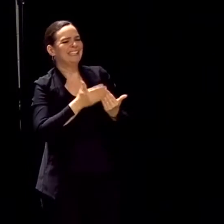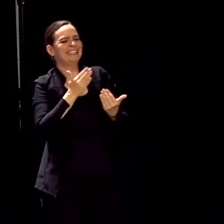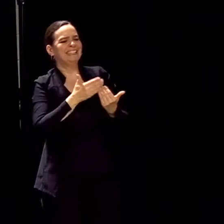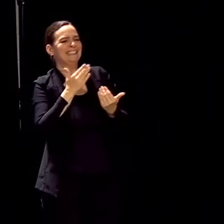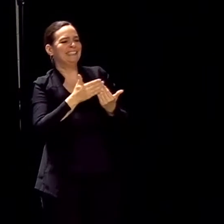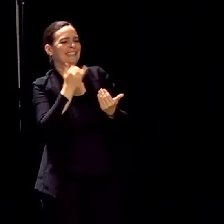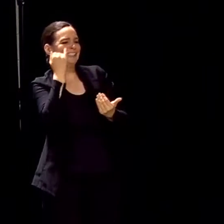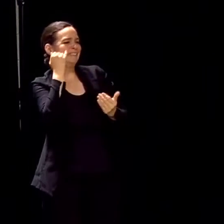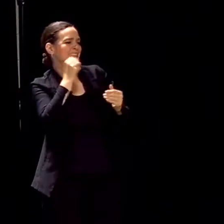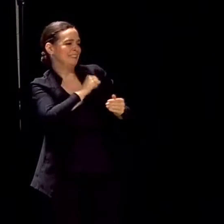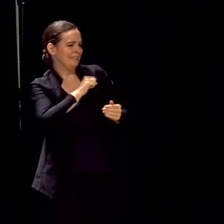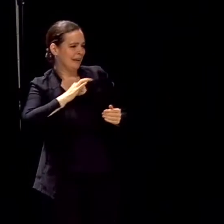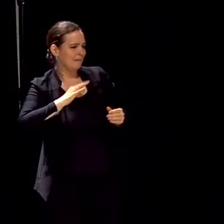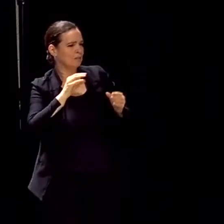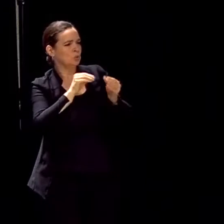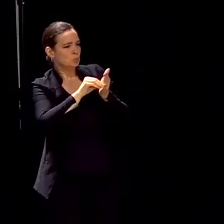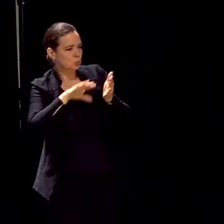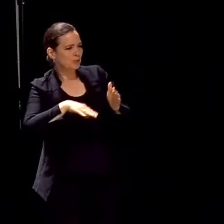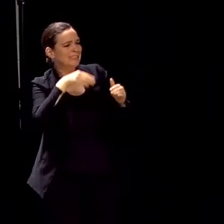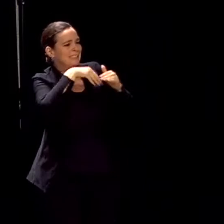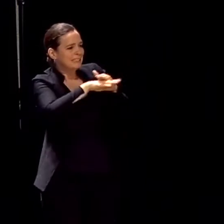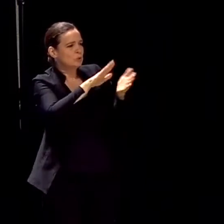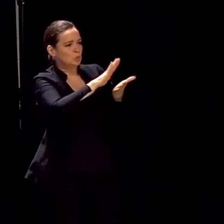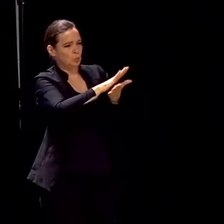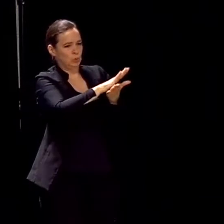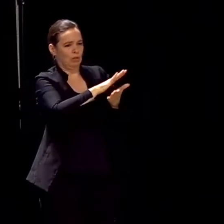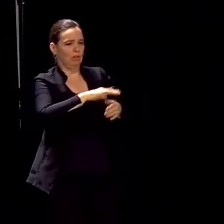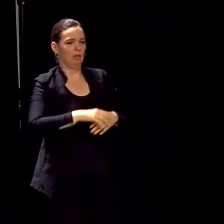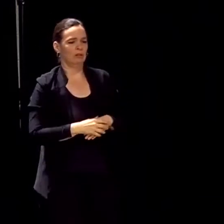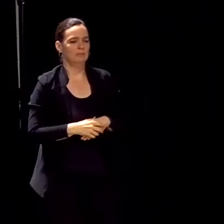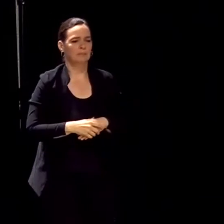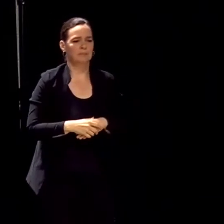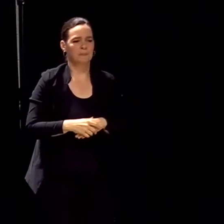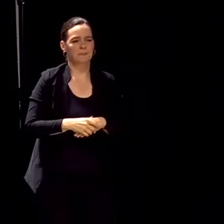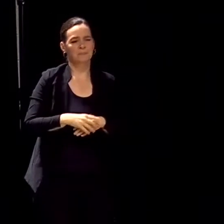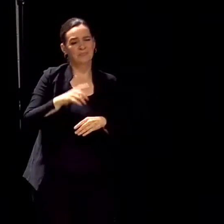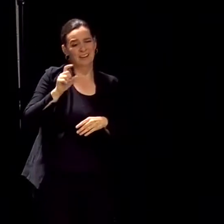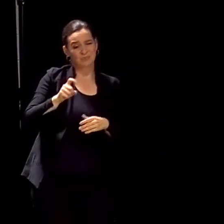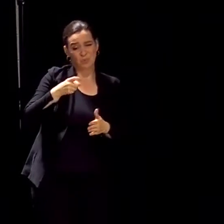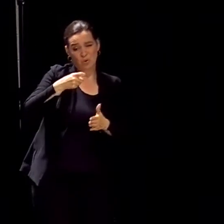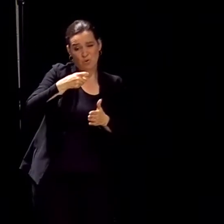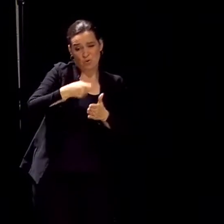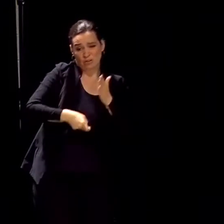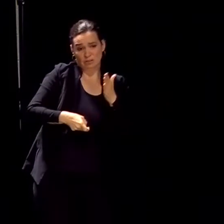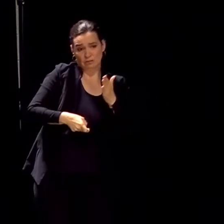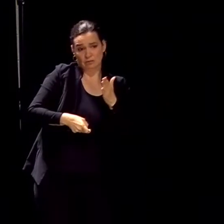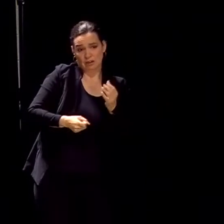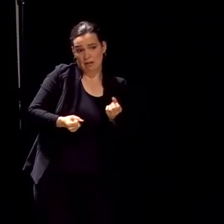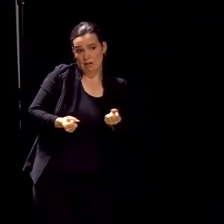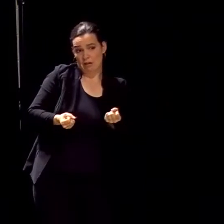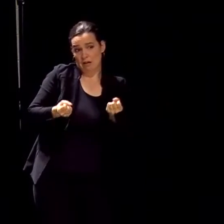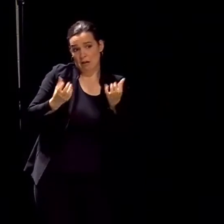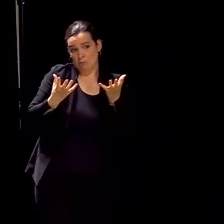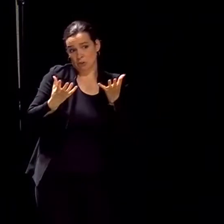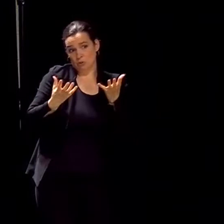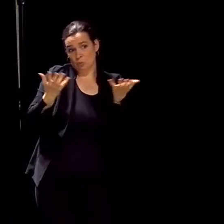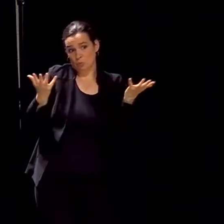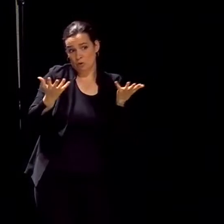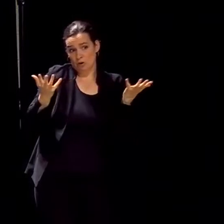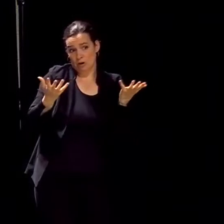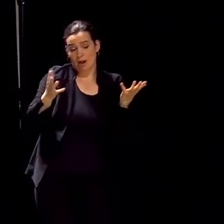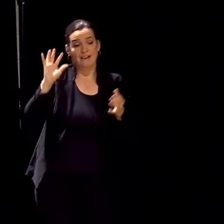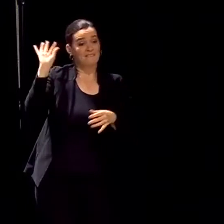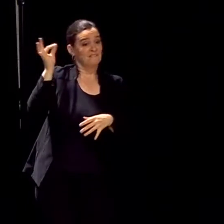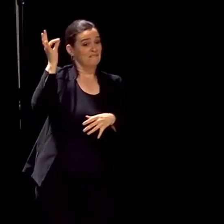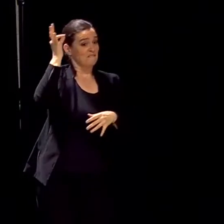does that test cost about $100 per? So some of these rapid tests that the federal government pushed through to the states, and the states are starting to